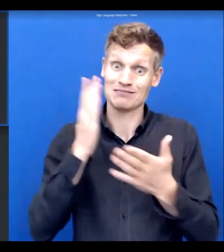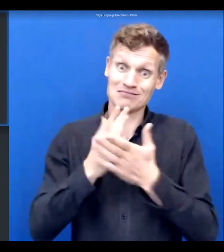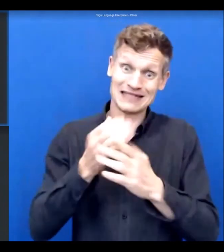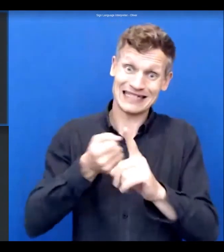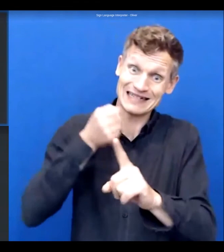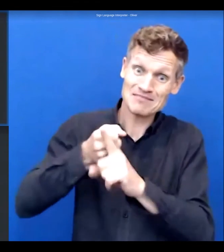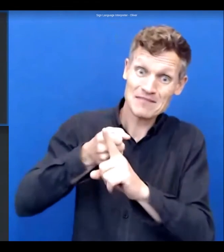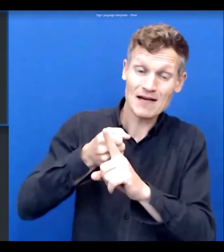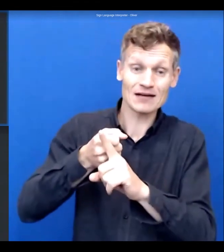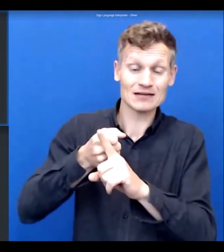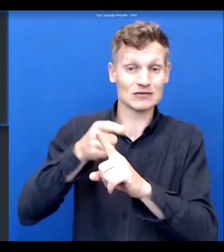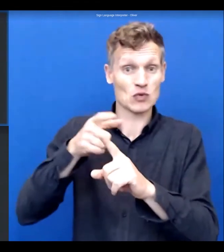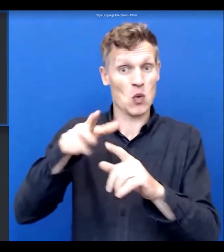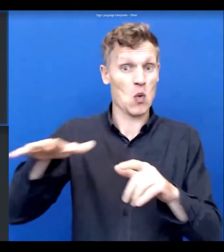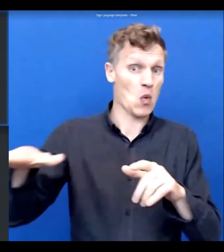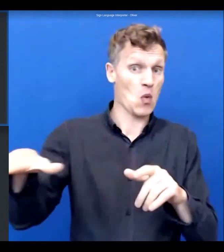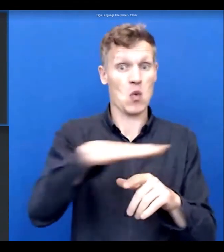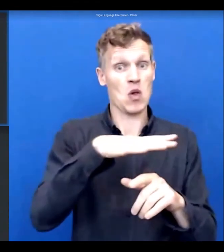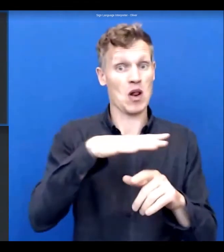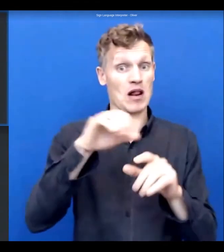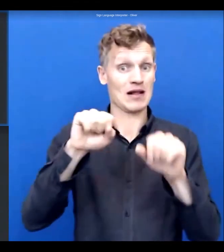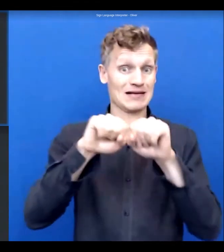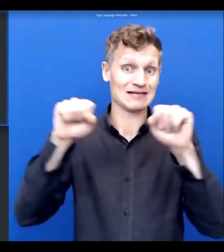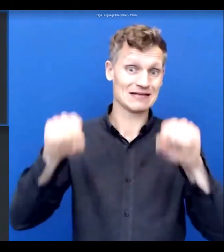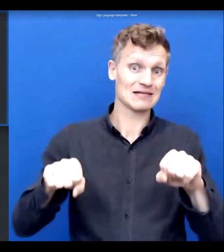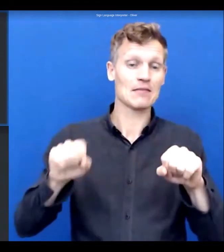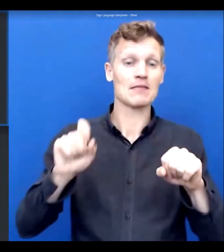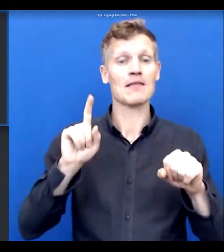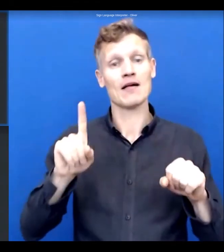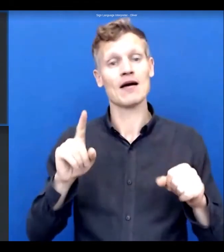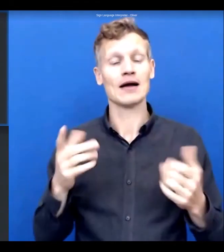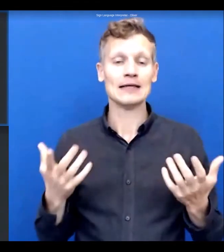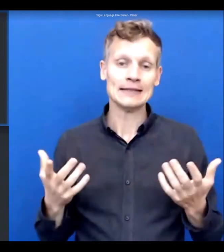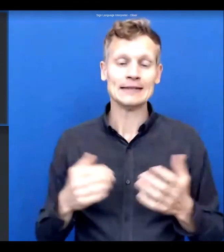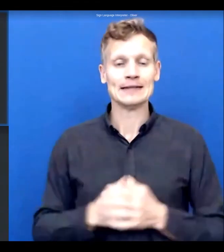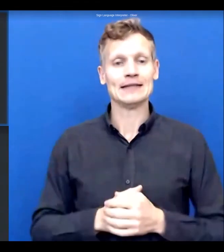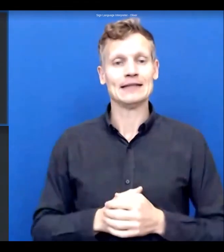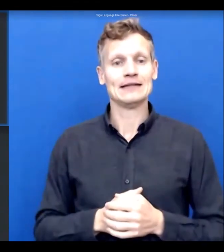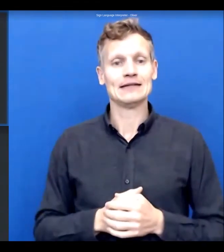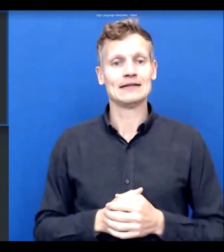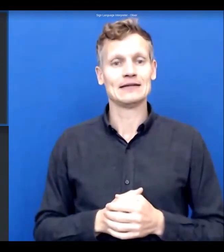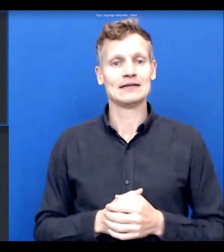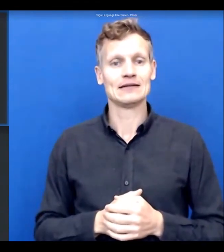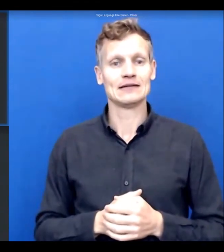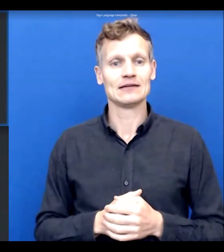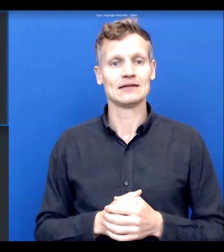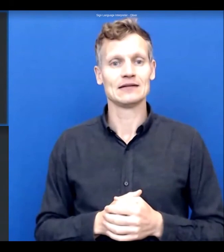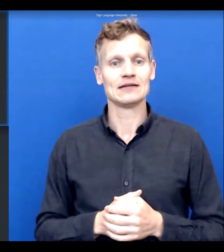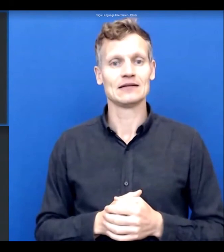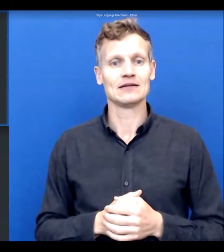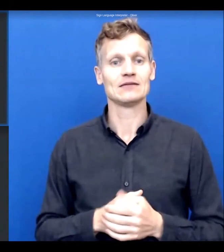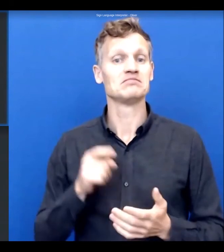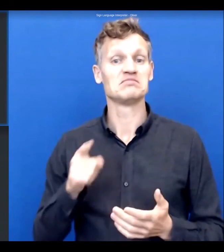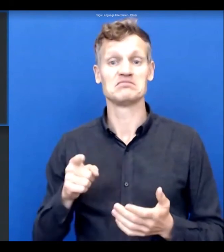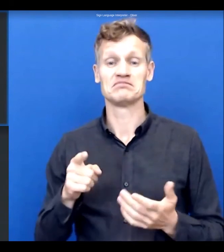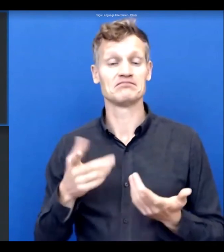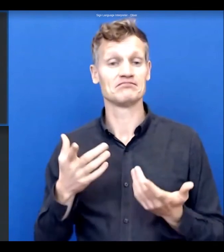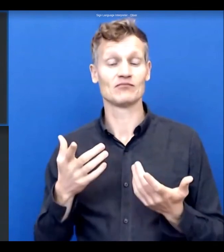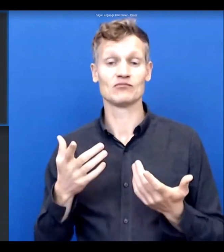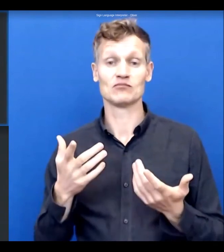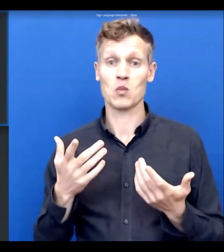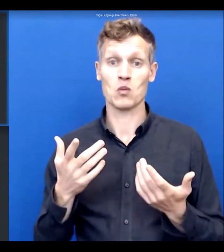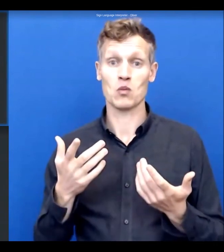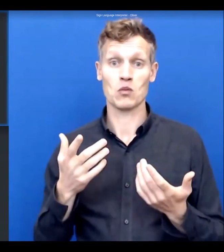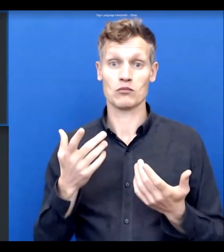toolkit, but rather on its context. In fact, the canvas itself suggests some interpretation of the phenomena,